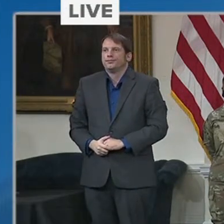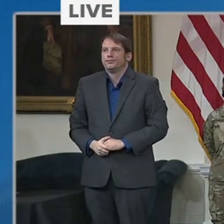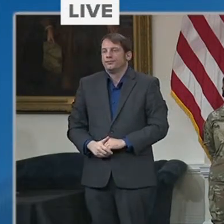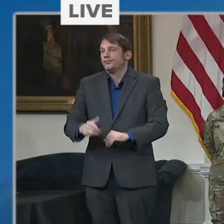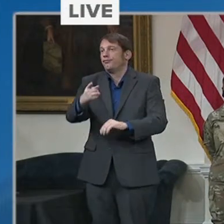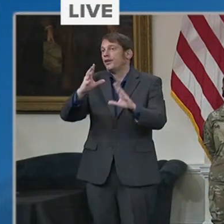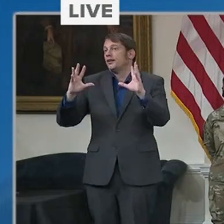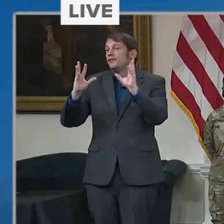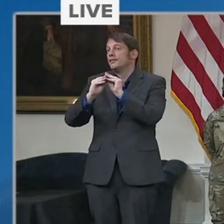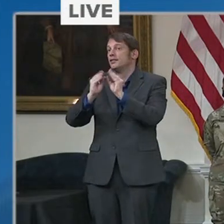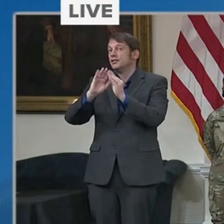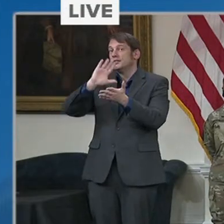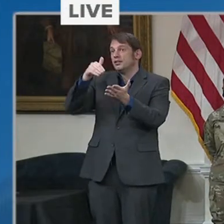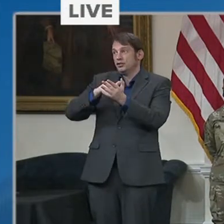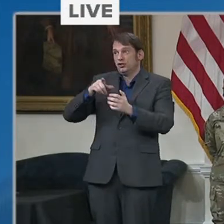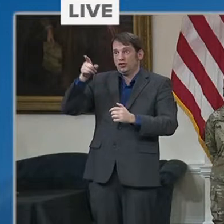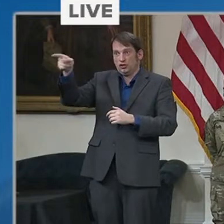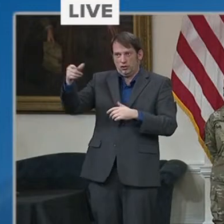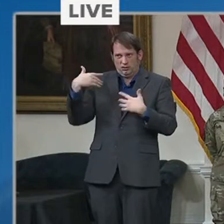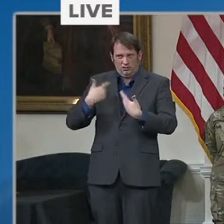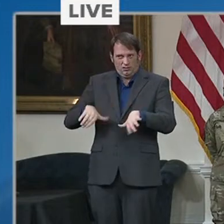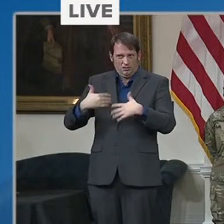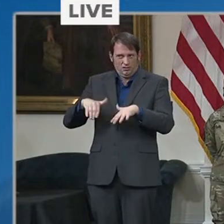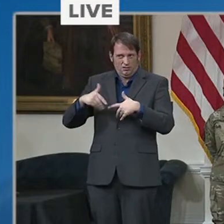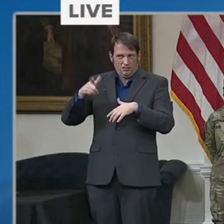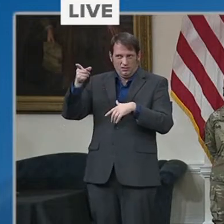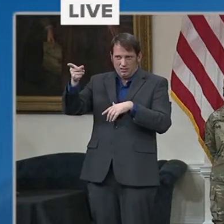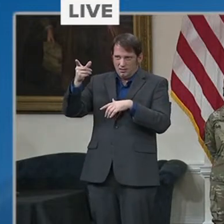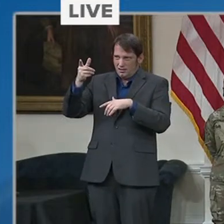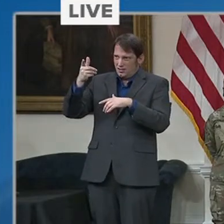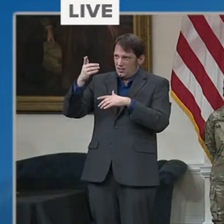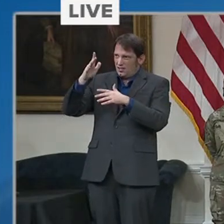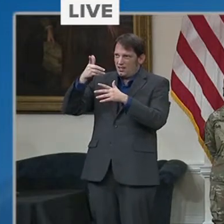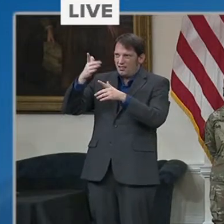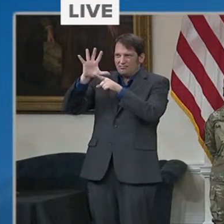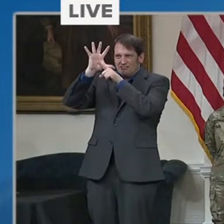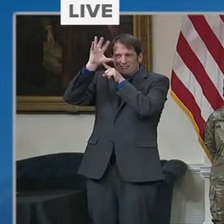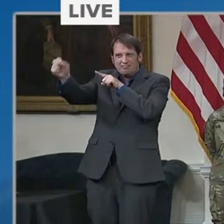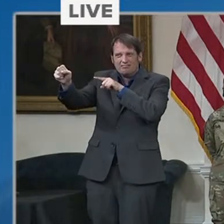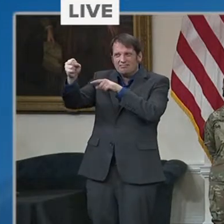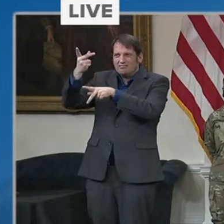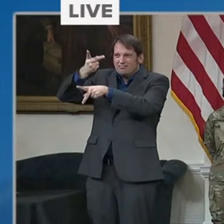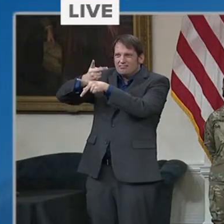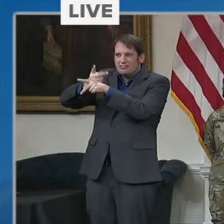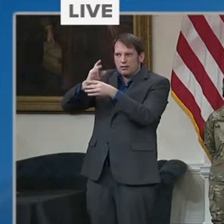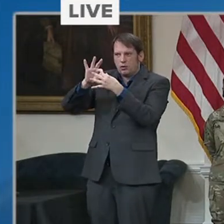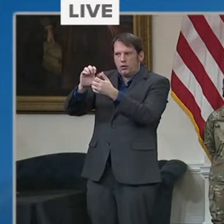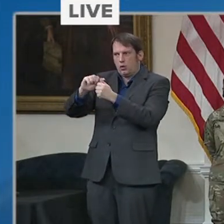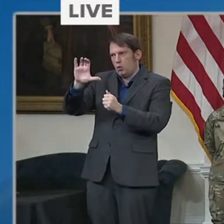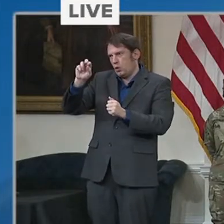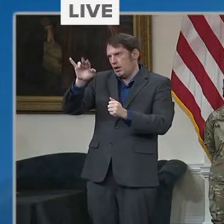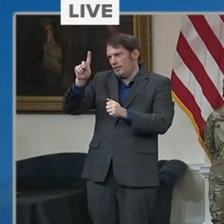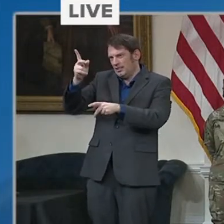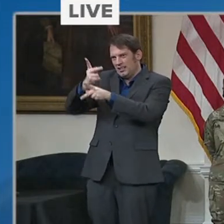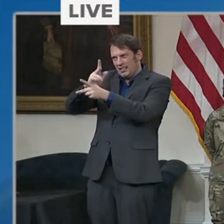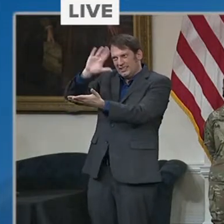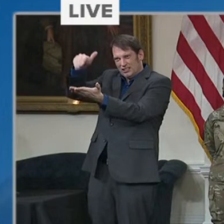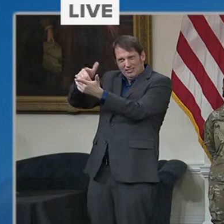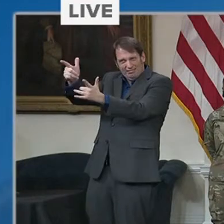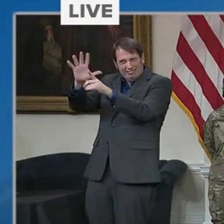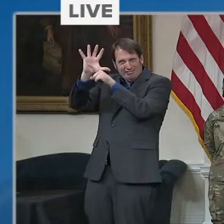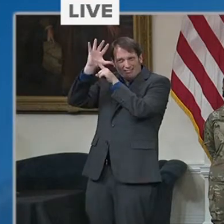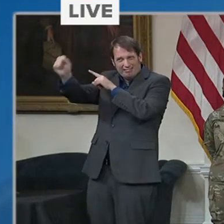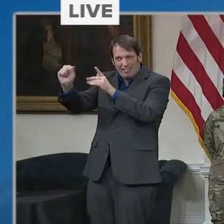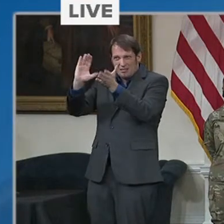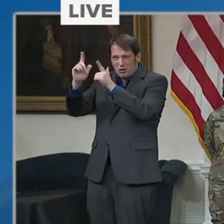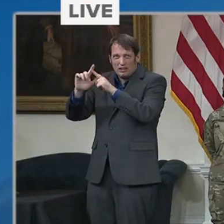care sites in the country. We opened it in the spring as a field hospital for surge capacity. We then expanded